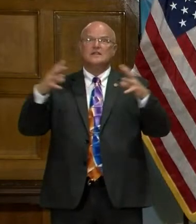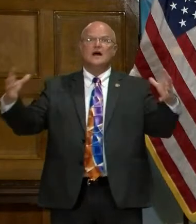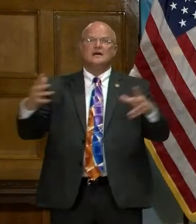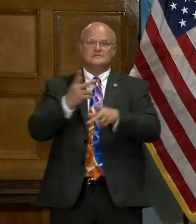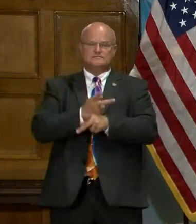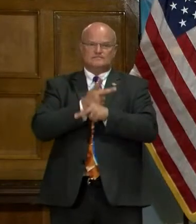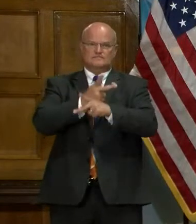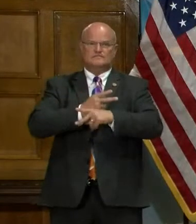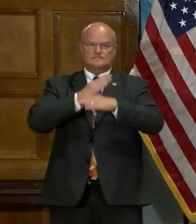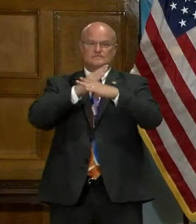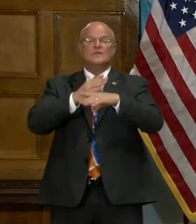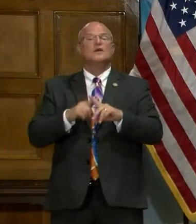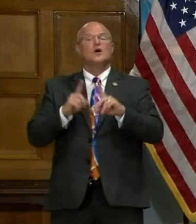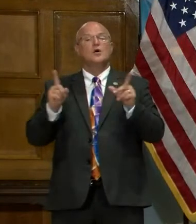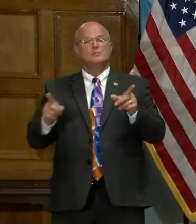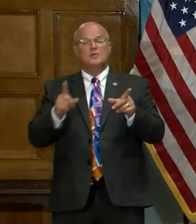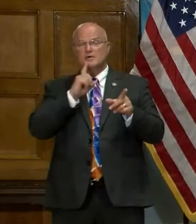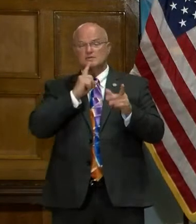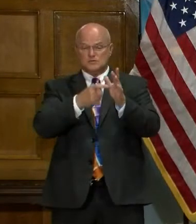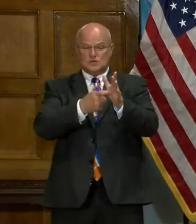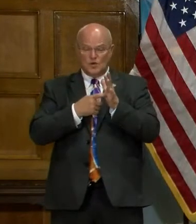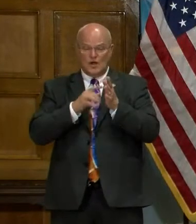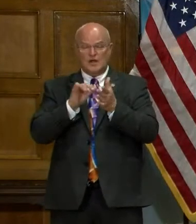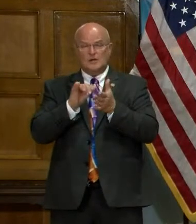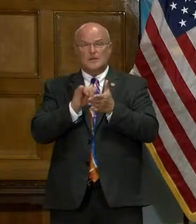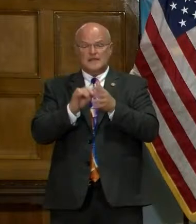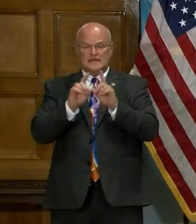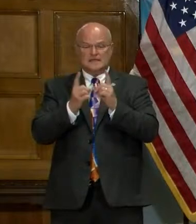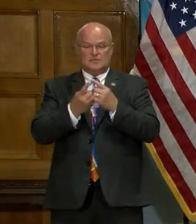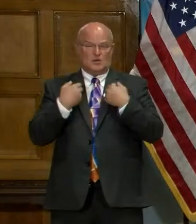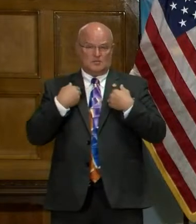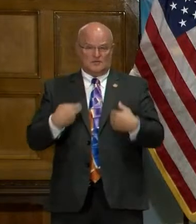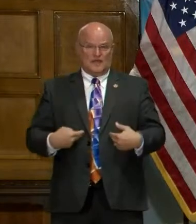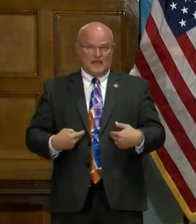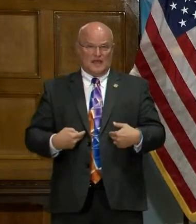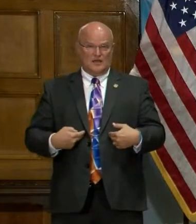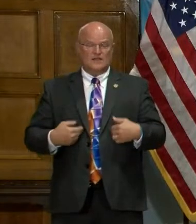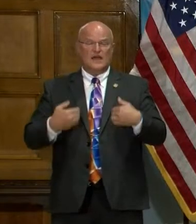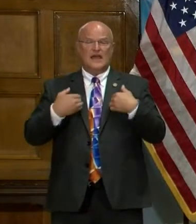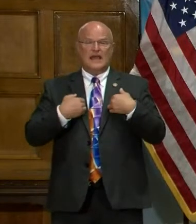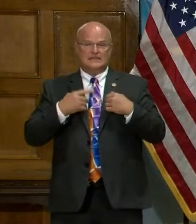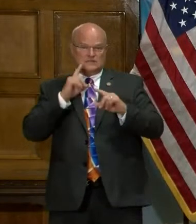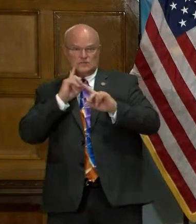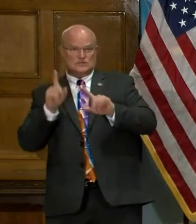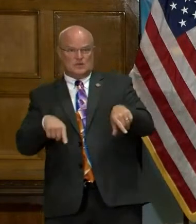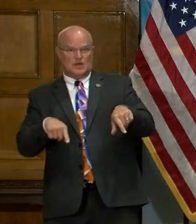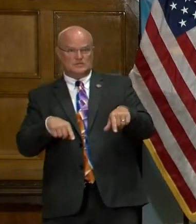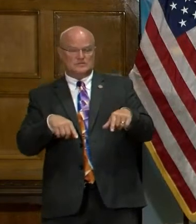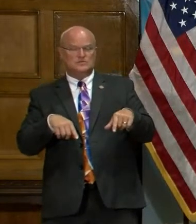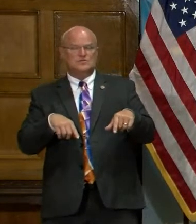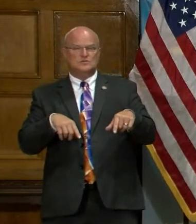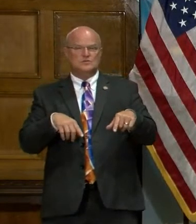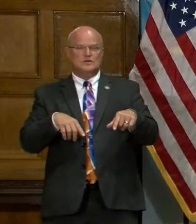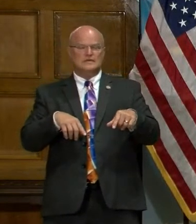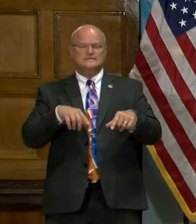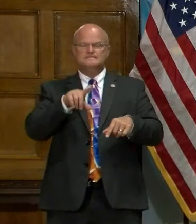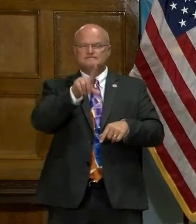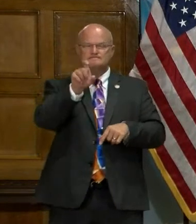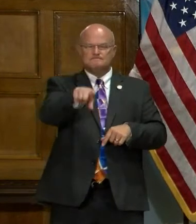precautions. But there's certain requirements that the Department of Health has had to respond to media inquiries